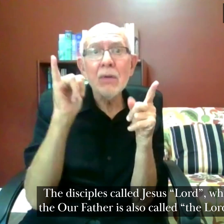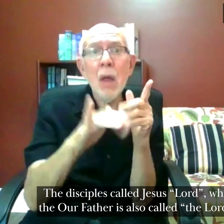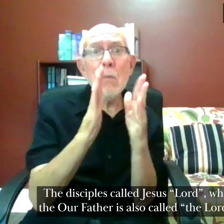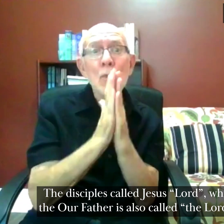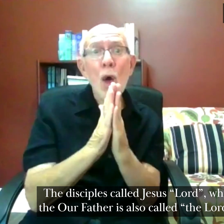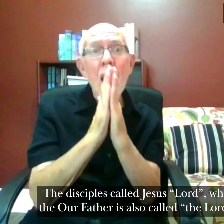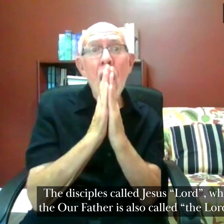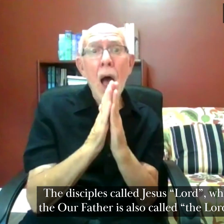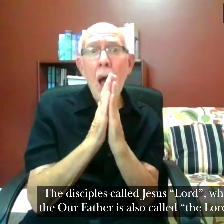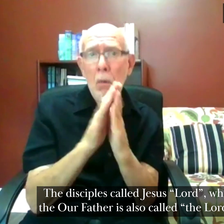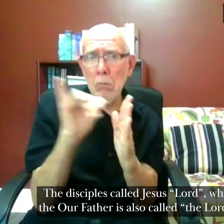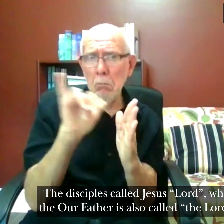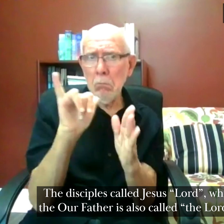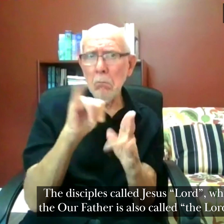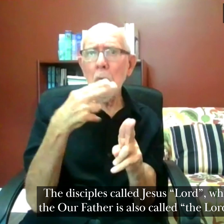Prayer.